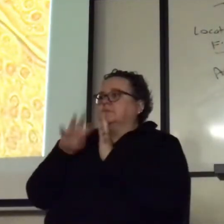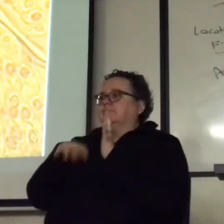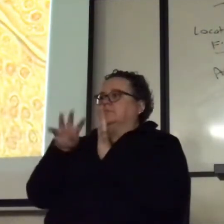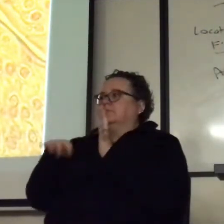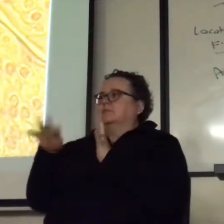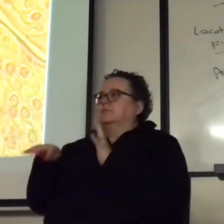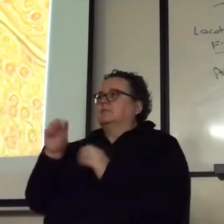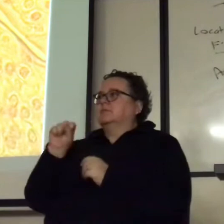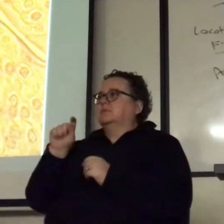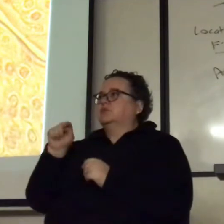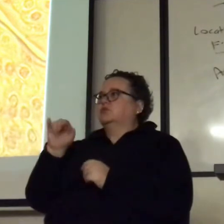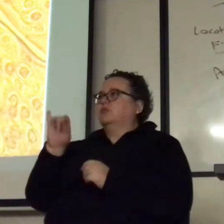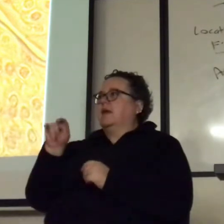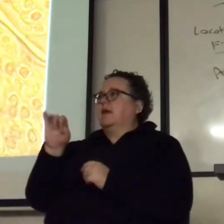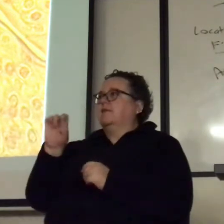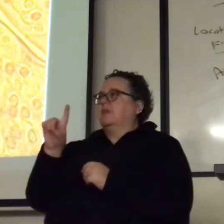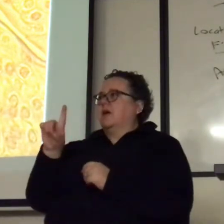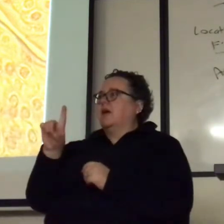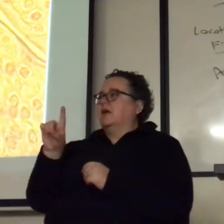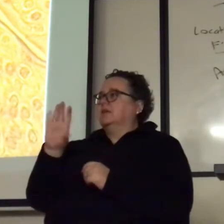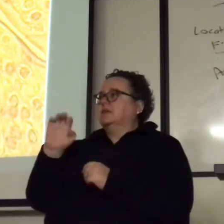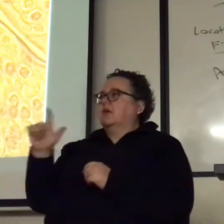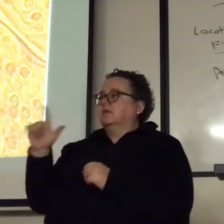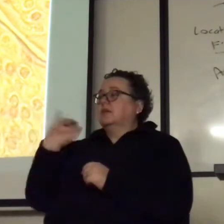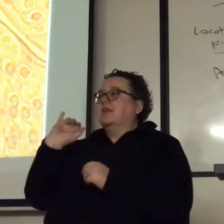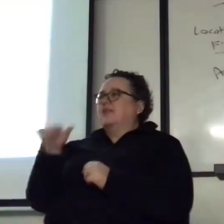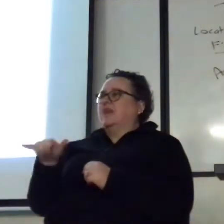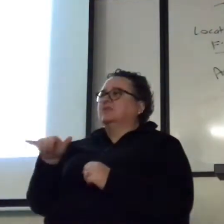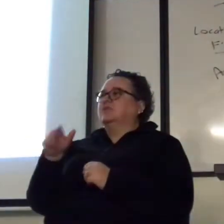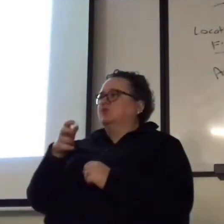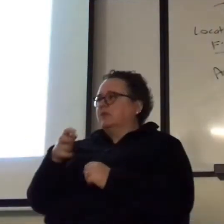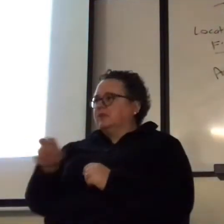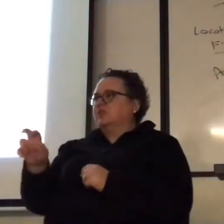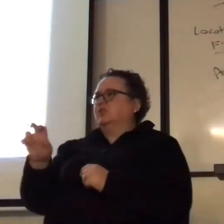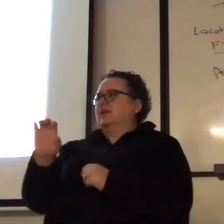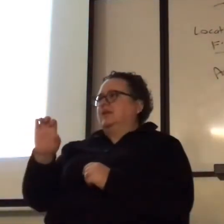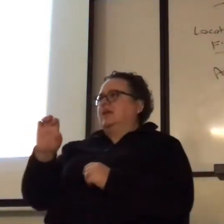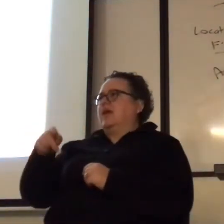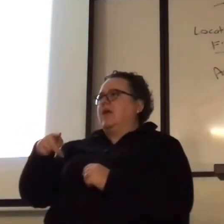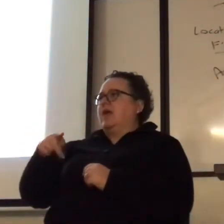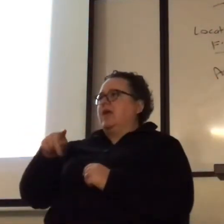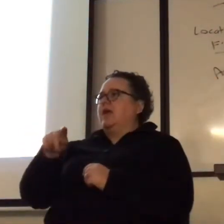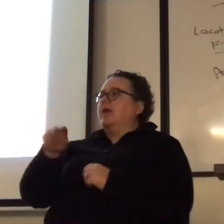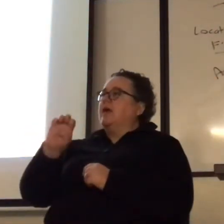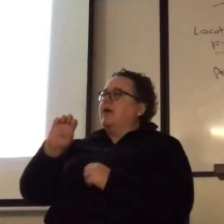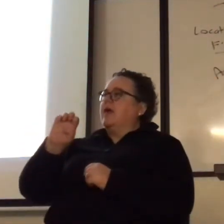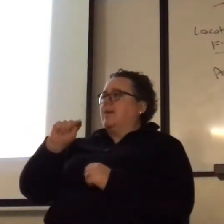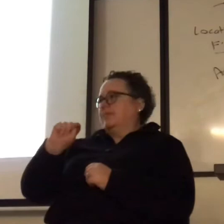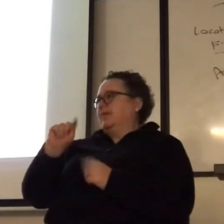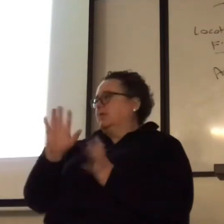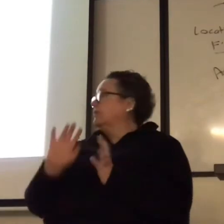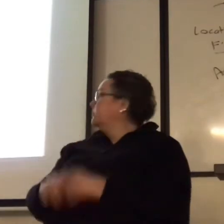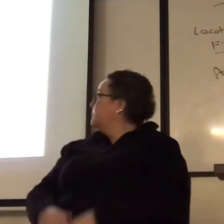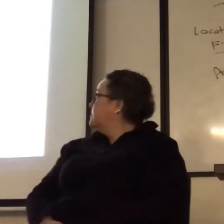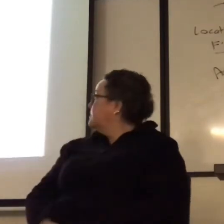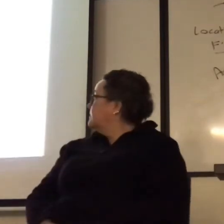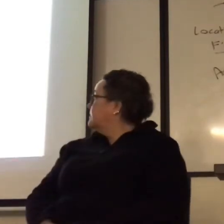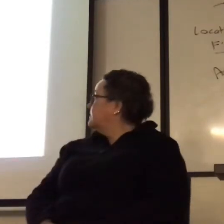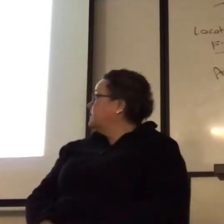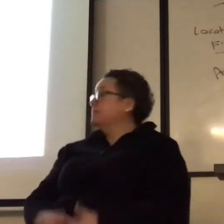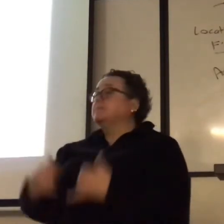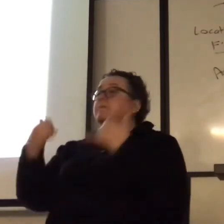It's transitional epithelium, that's simply what we call it. Okay, now I want to teach a